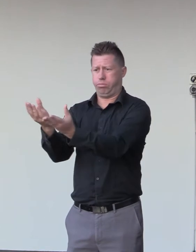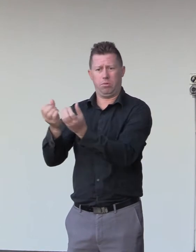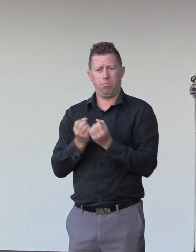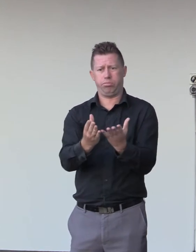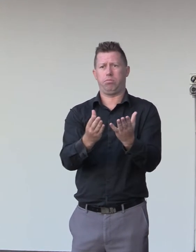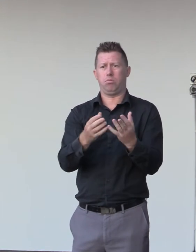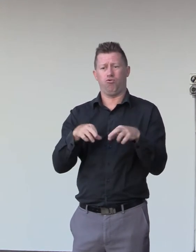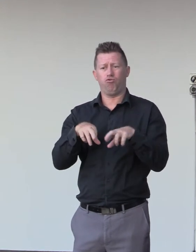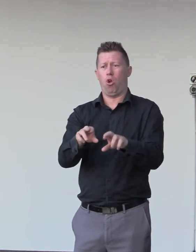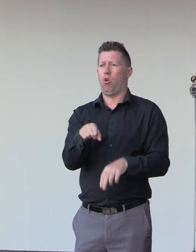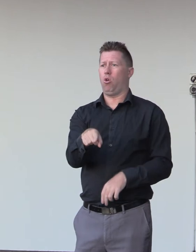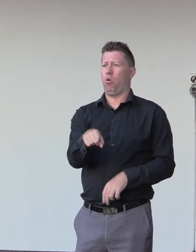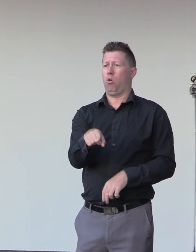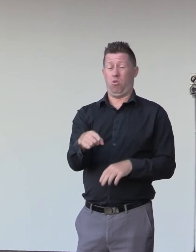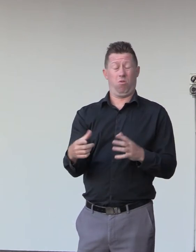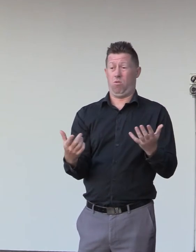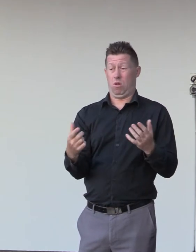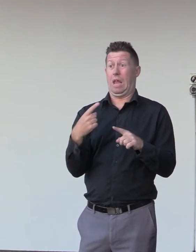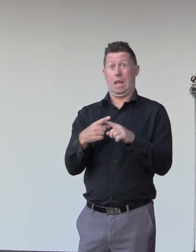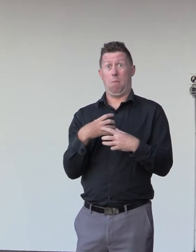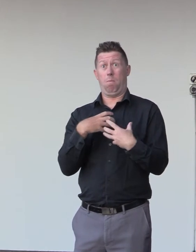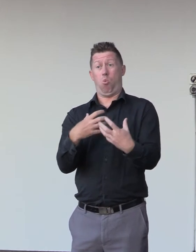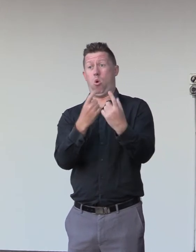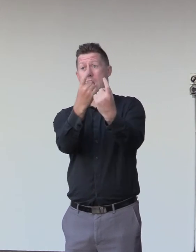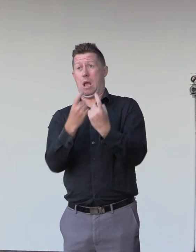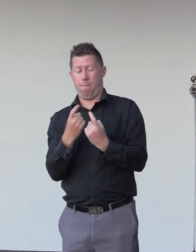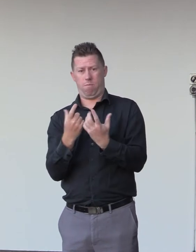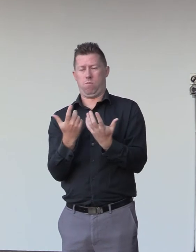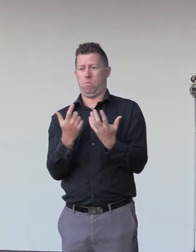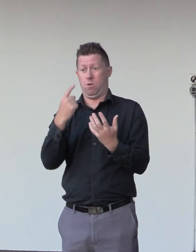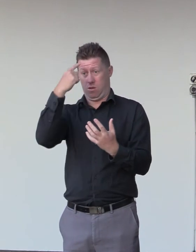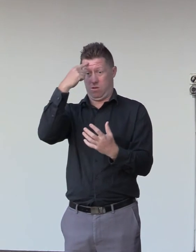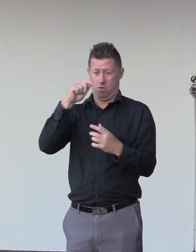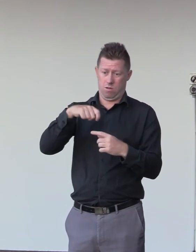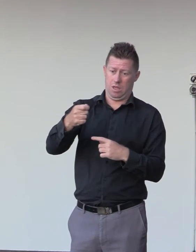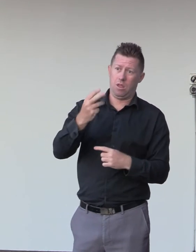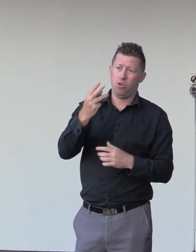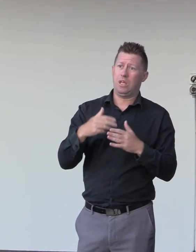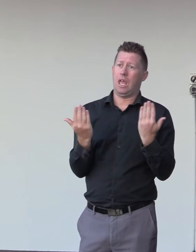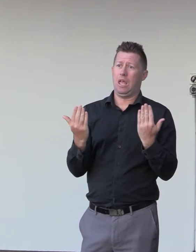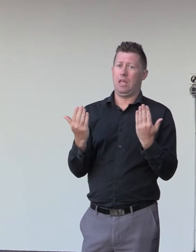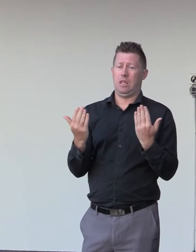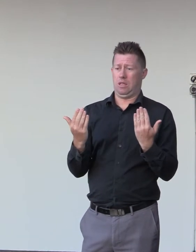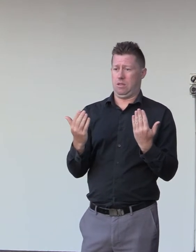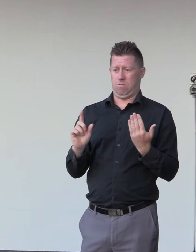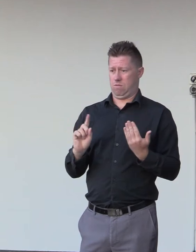by the previous weather event and the upcoming weather event, which is forecast to occur over the next 72